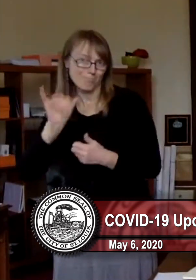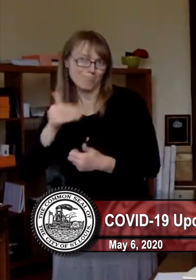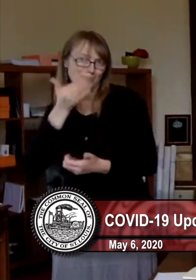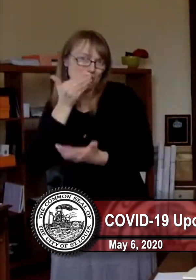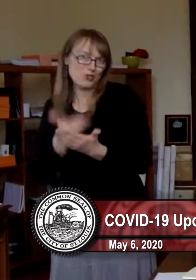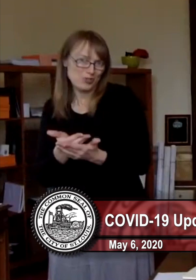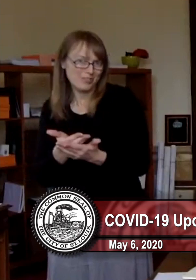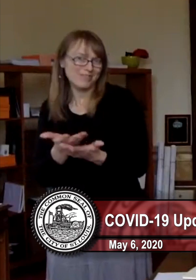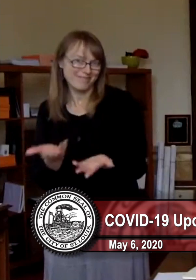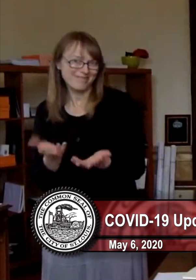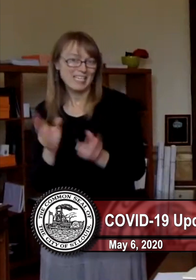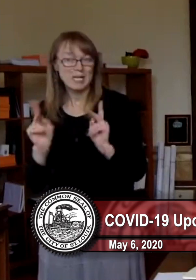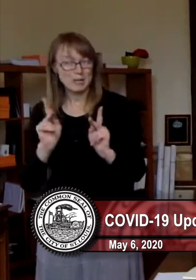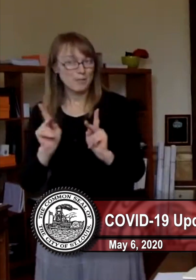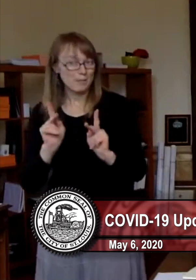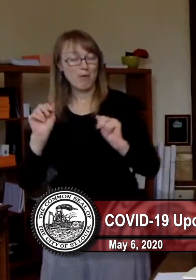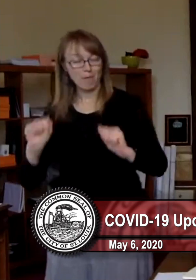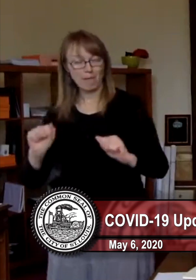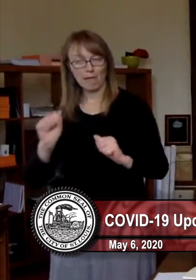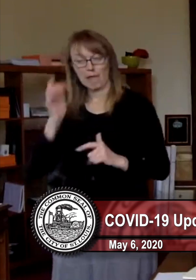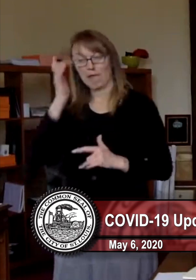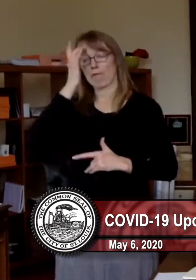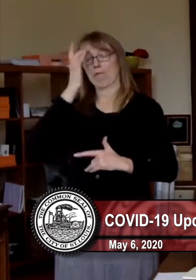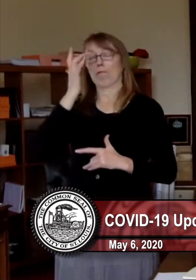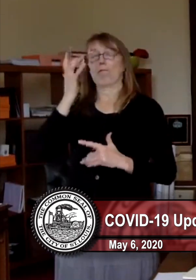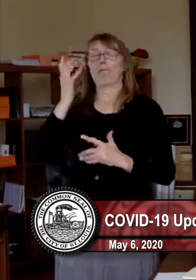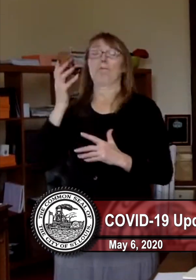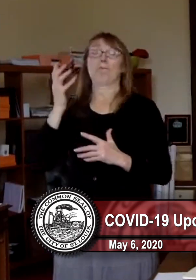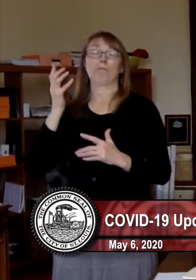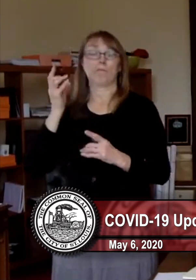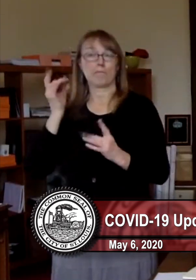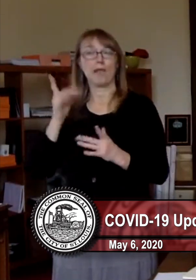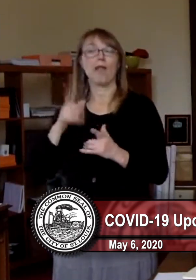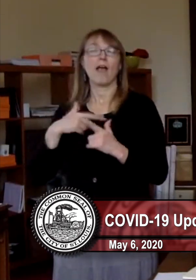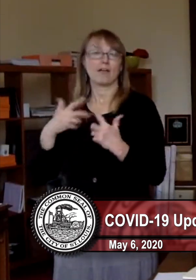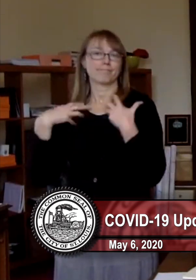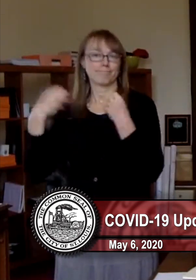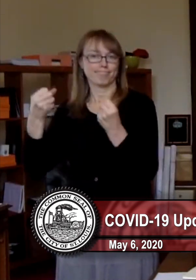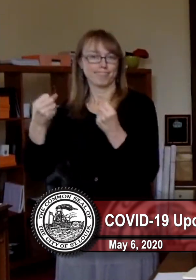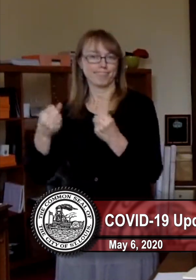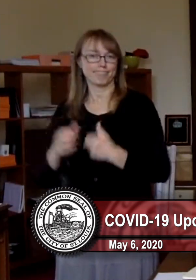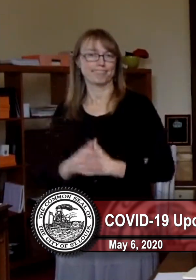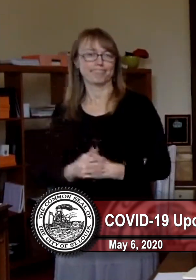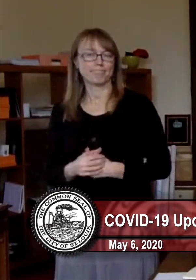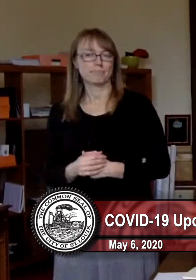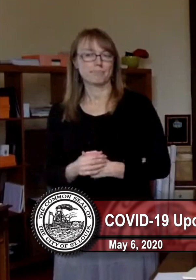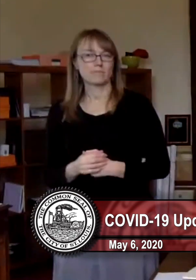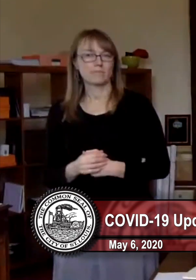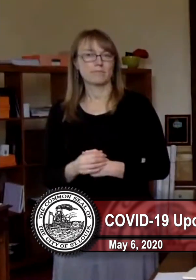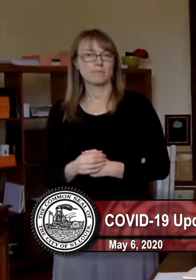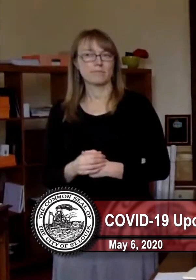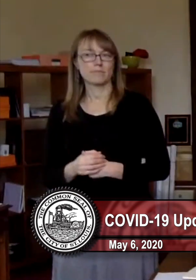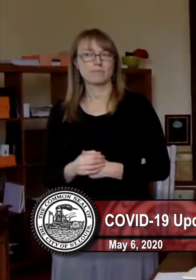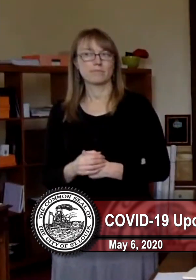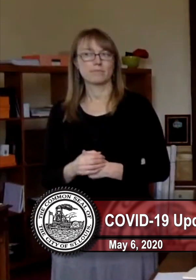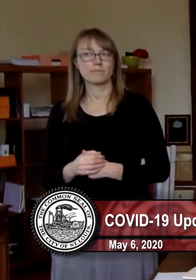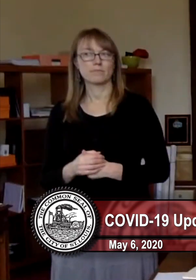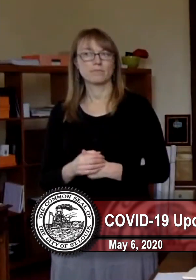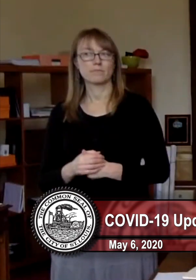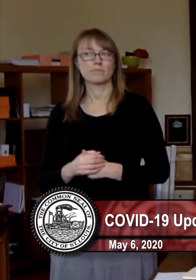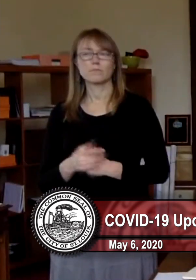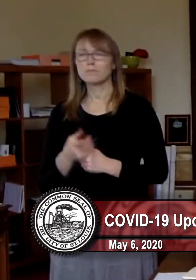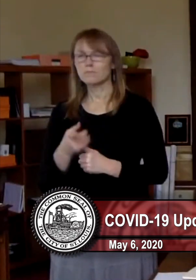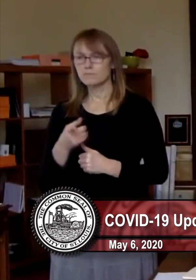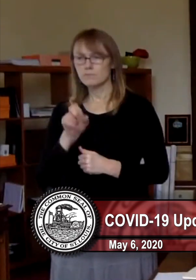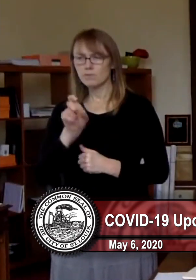People do recover. A couple of questions about whether or not you can address childcare and